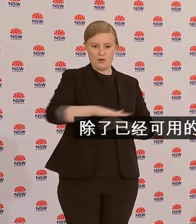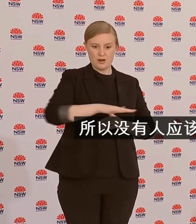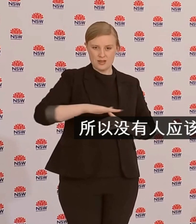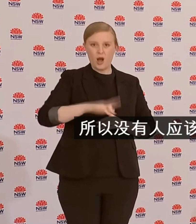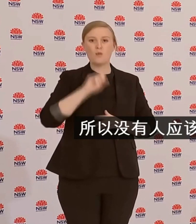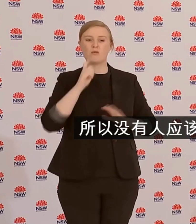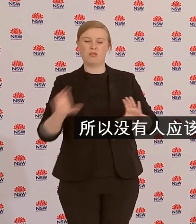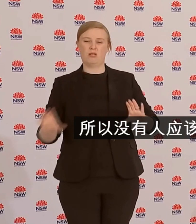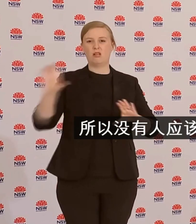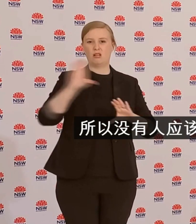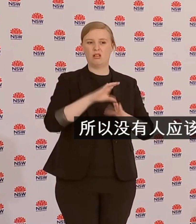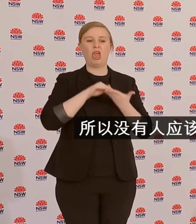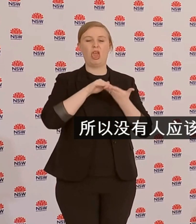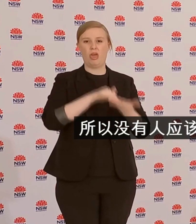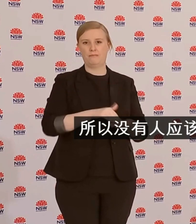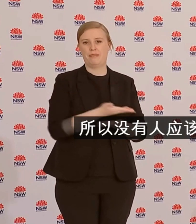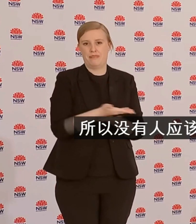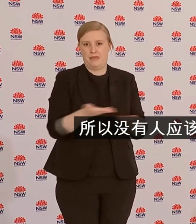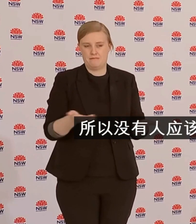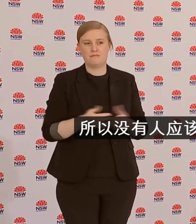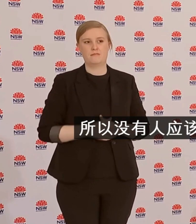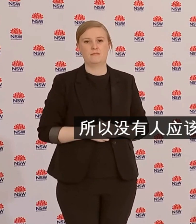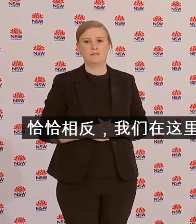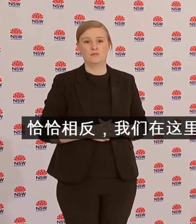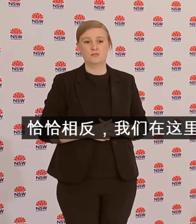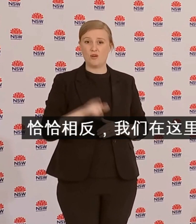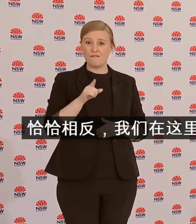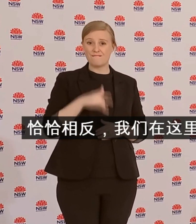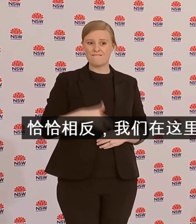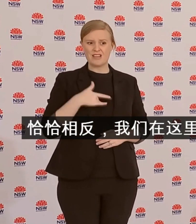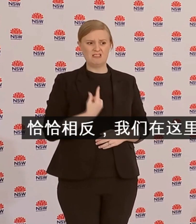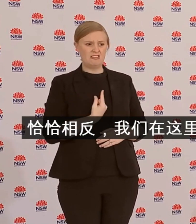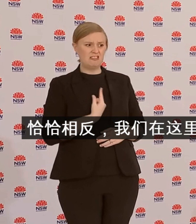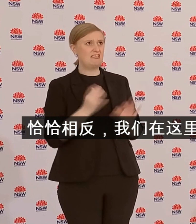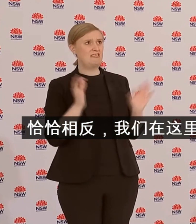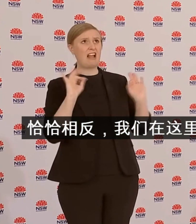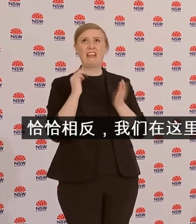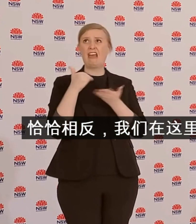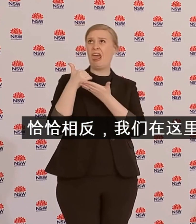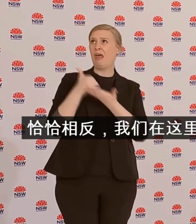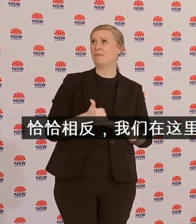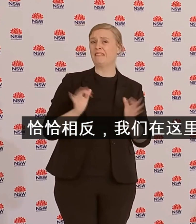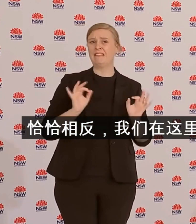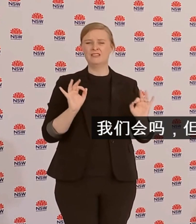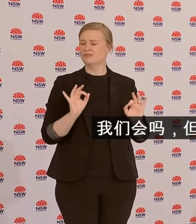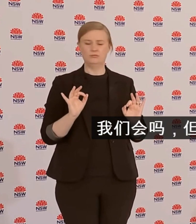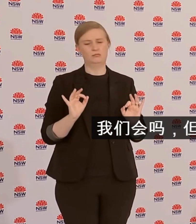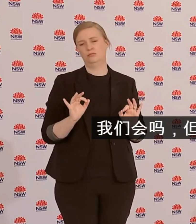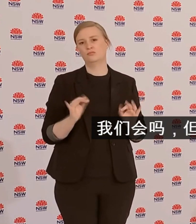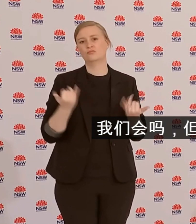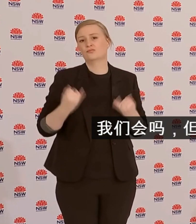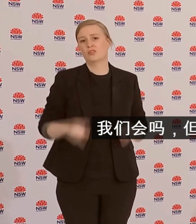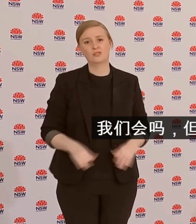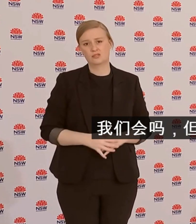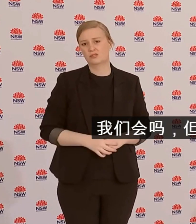available. So nobody should feel that they're going to be left behind. Quite the contrary. We are here to support, and if there's more we need to do, we